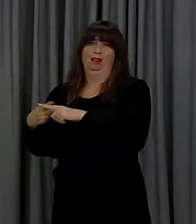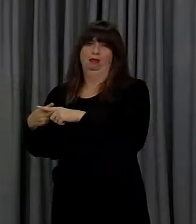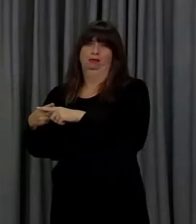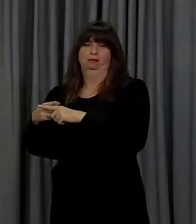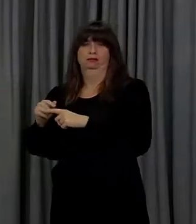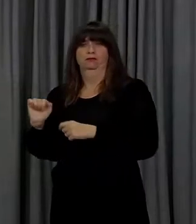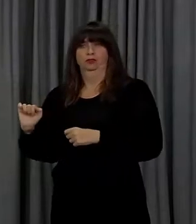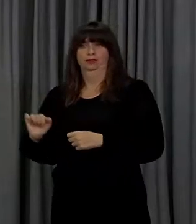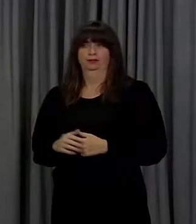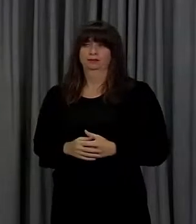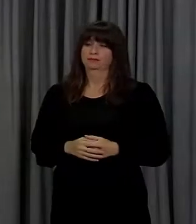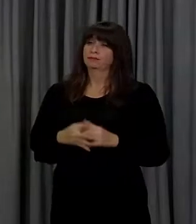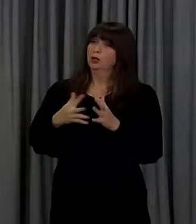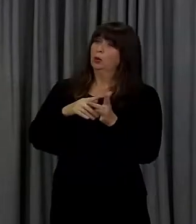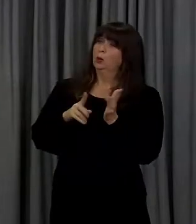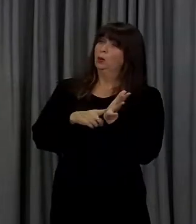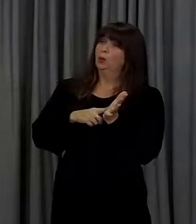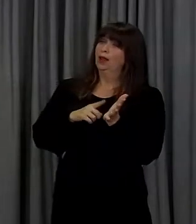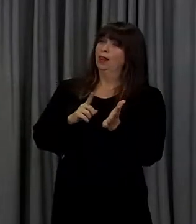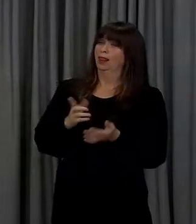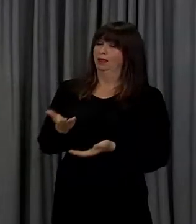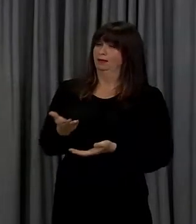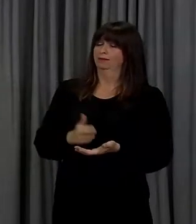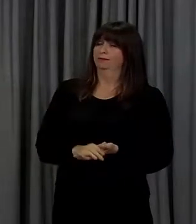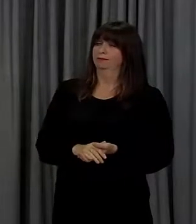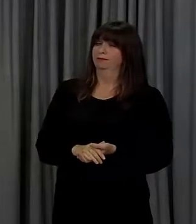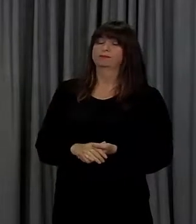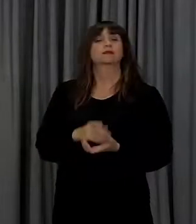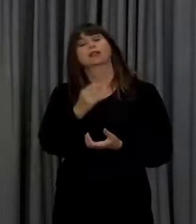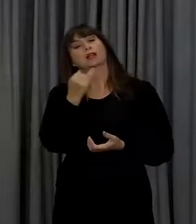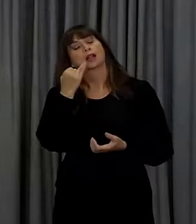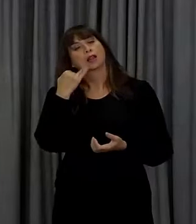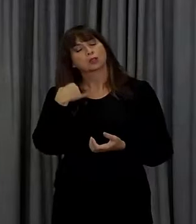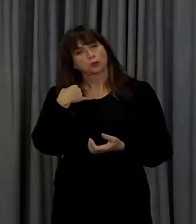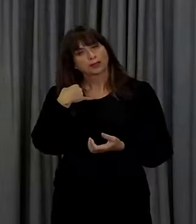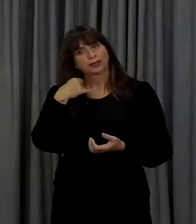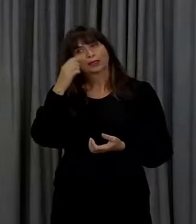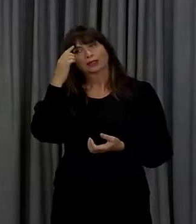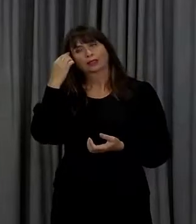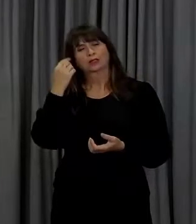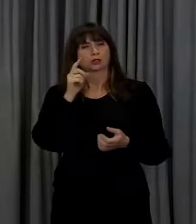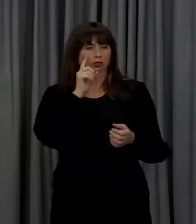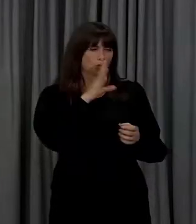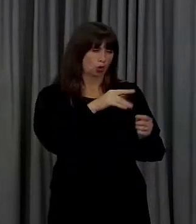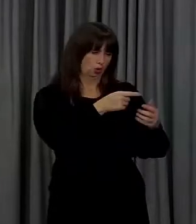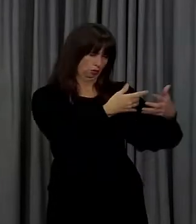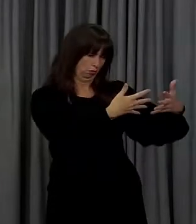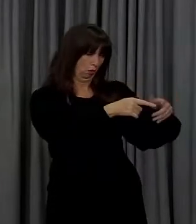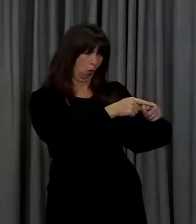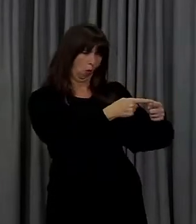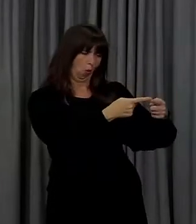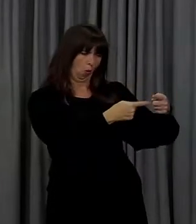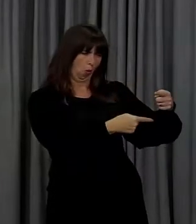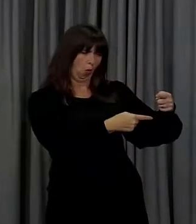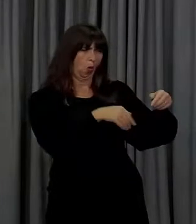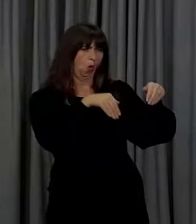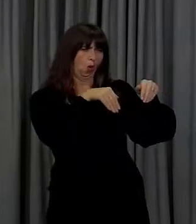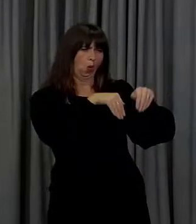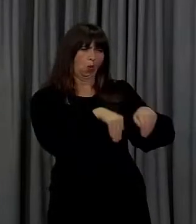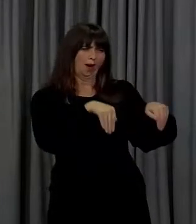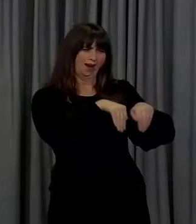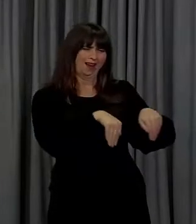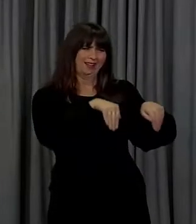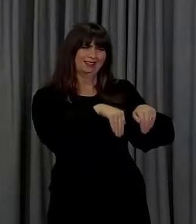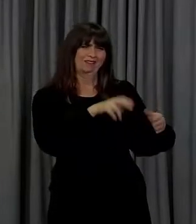Will. Thank you, Minister. Last week, we saw figures that showed the number of people waiting over a year for a procedure an